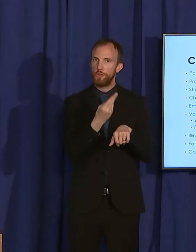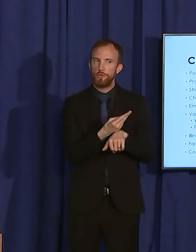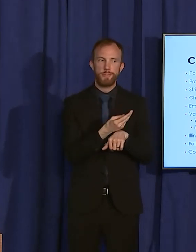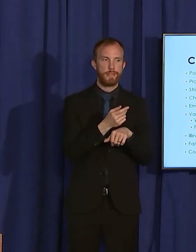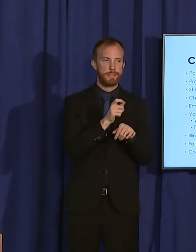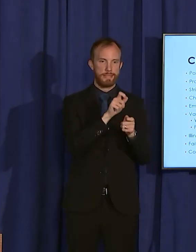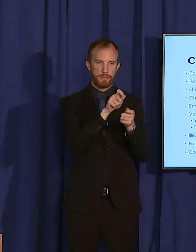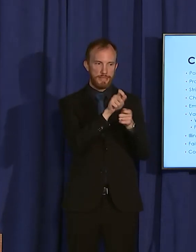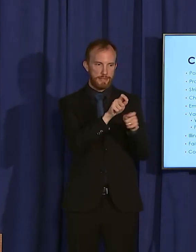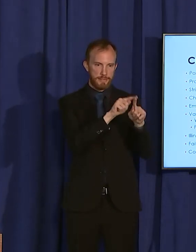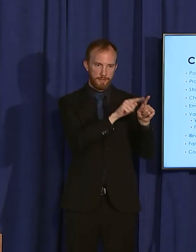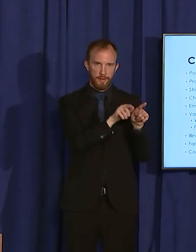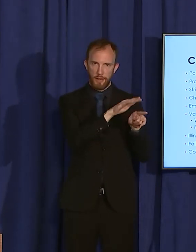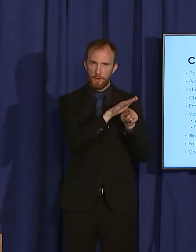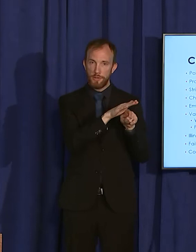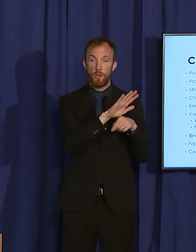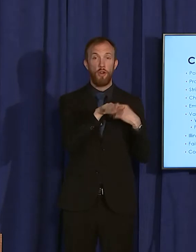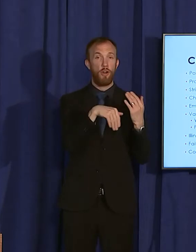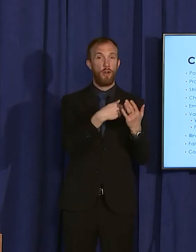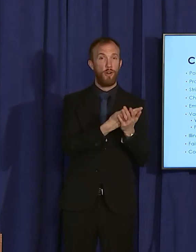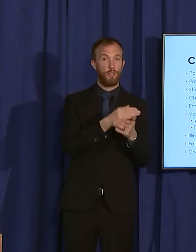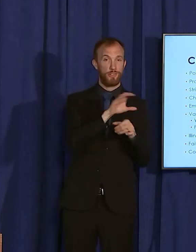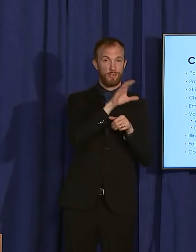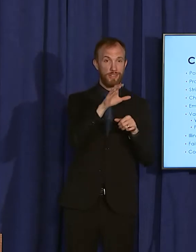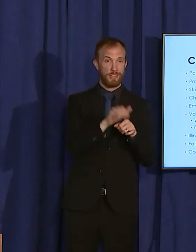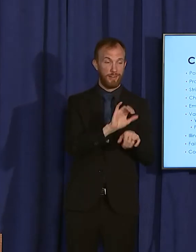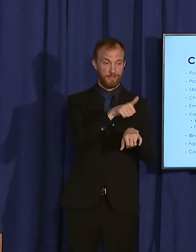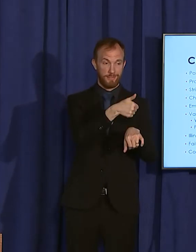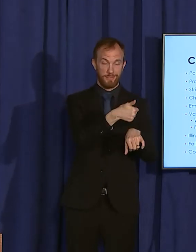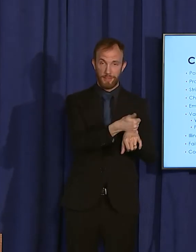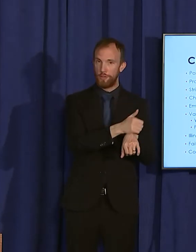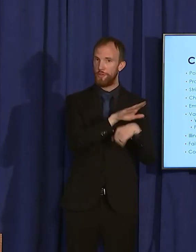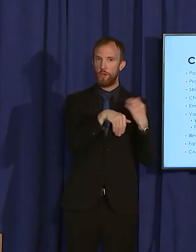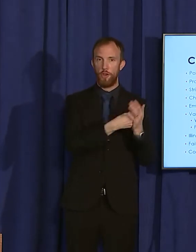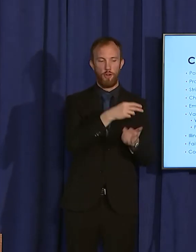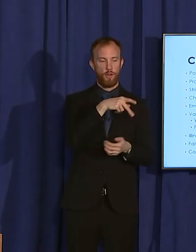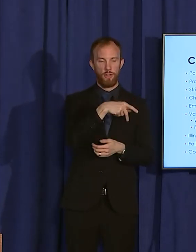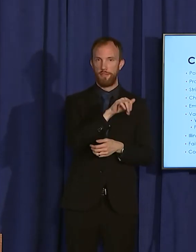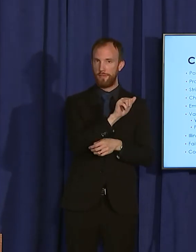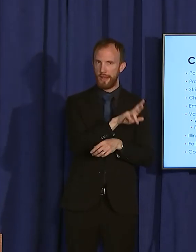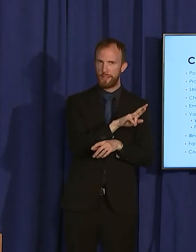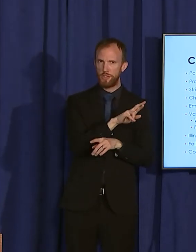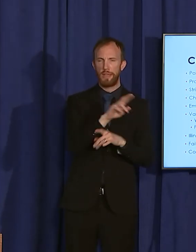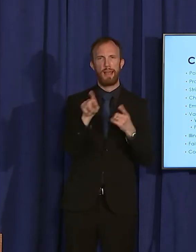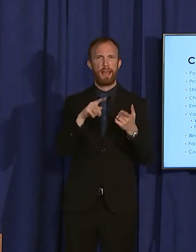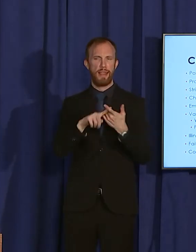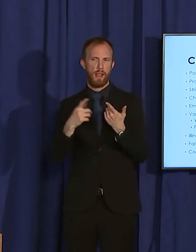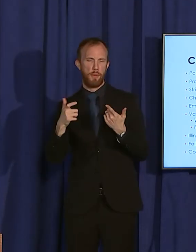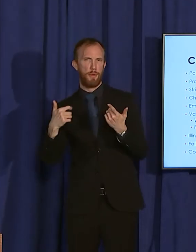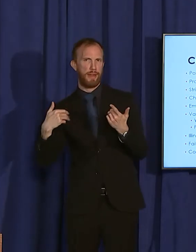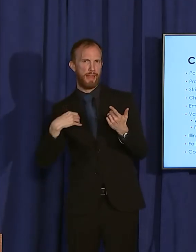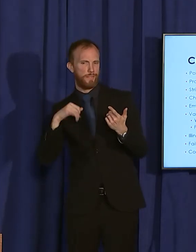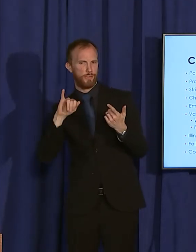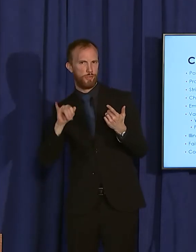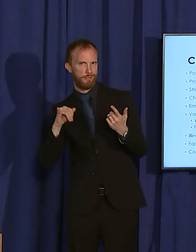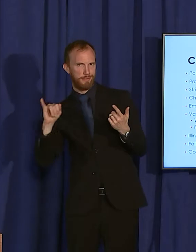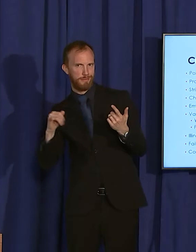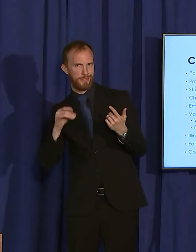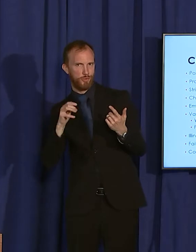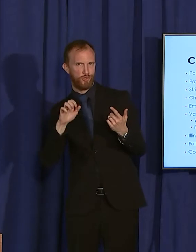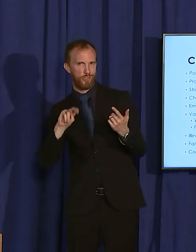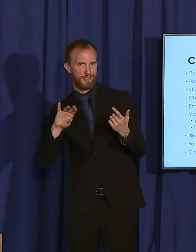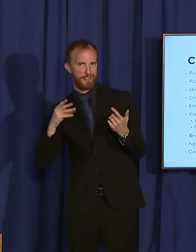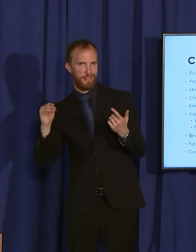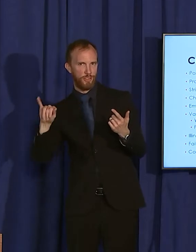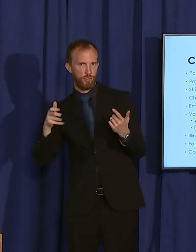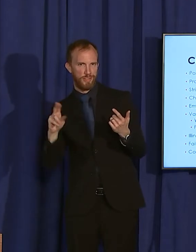using Pfizer. We had switched where there had been some Johnson & Johnson with the pause there. And at the moment, they all are continuing to